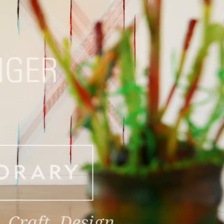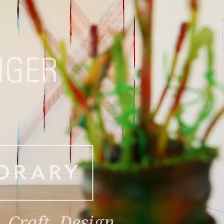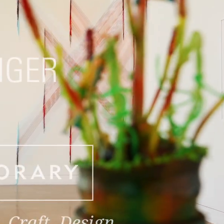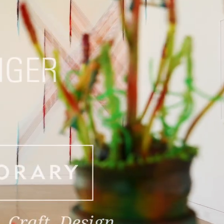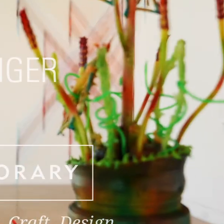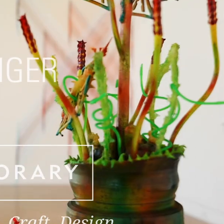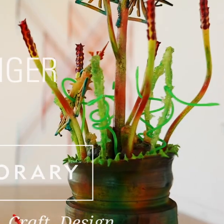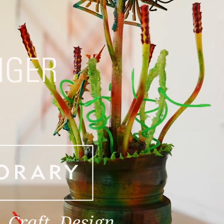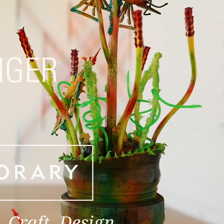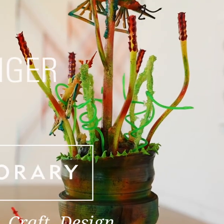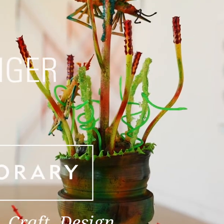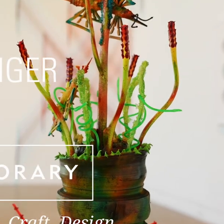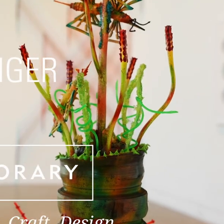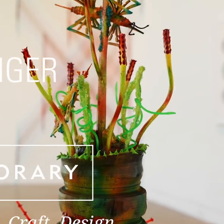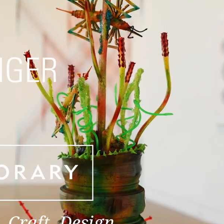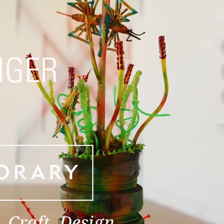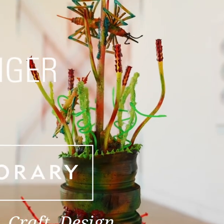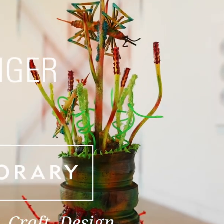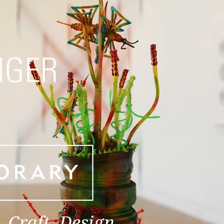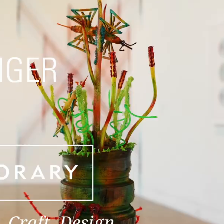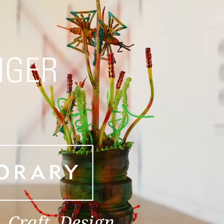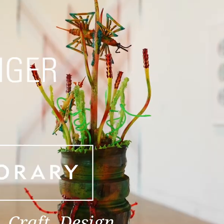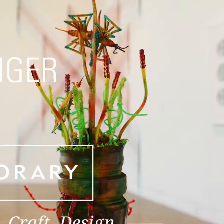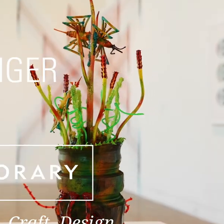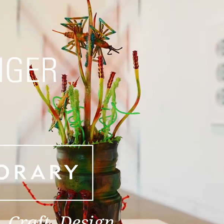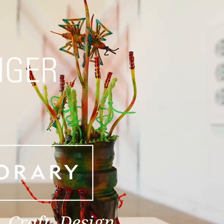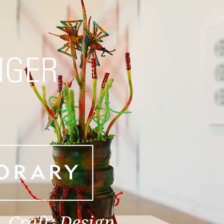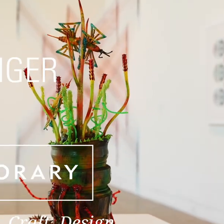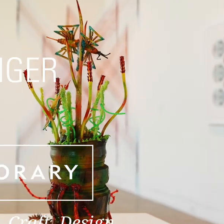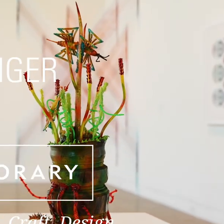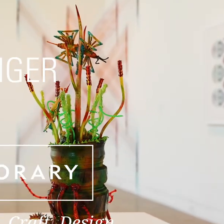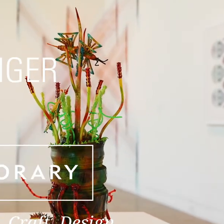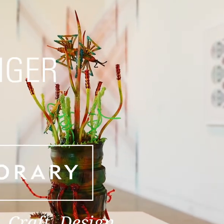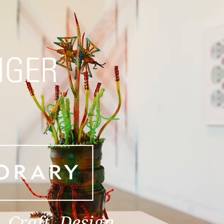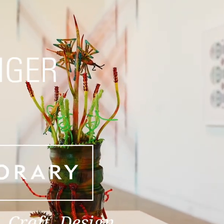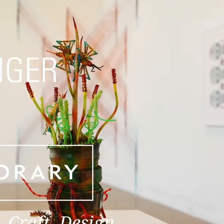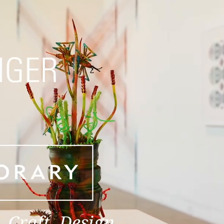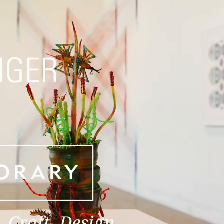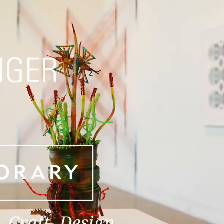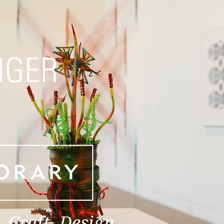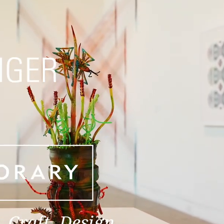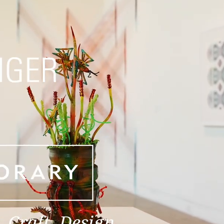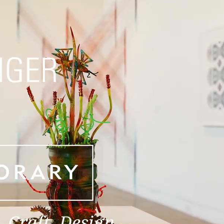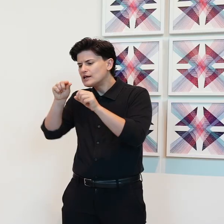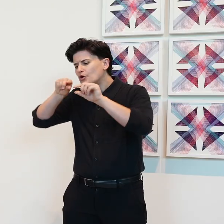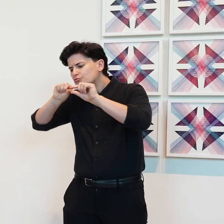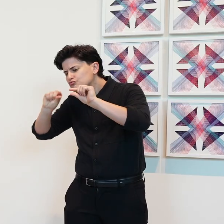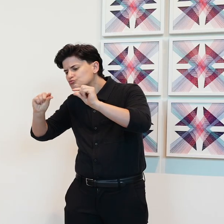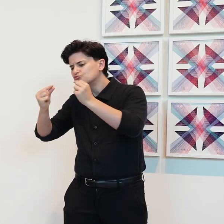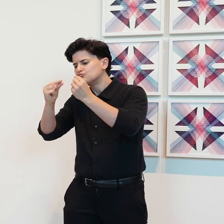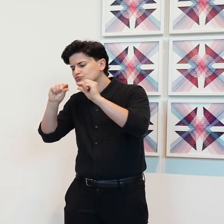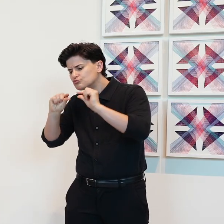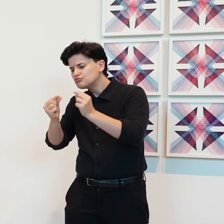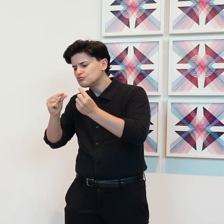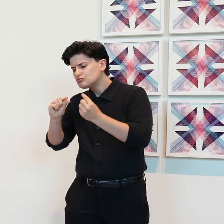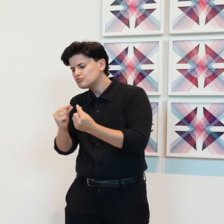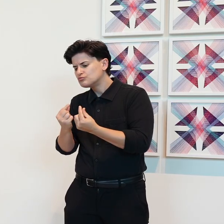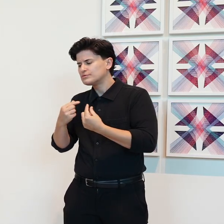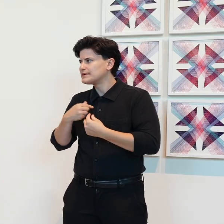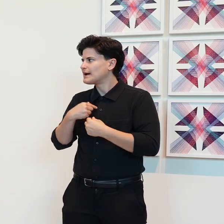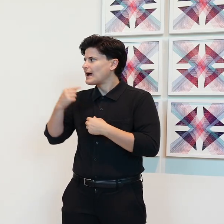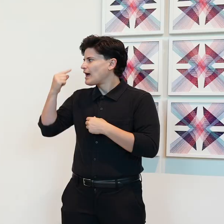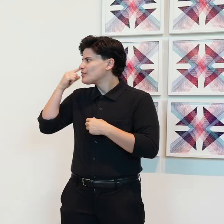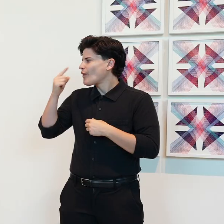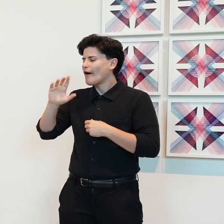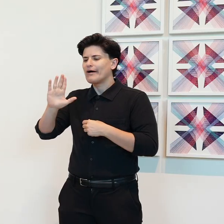chunk kind of left over, and I just did these kind of coves and stuff on it and looked at it and said, well, that can't be another